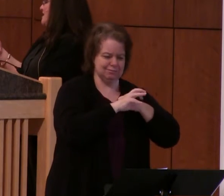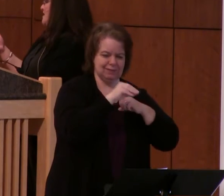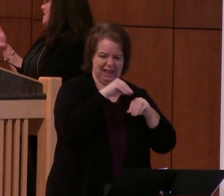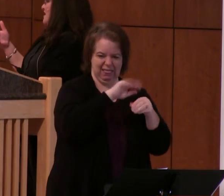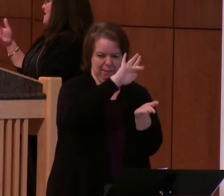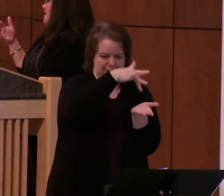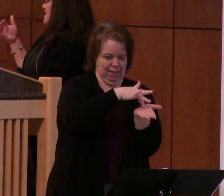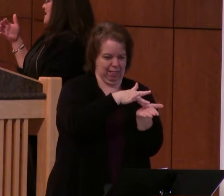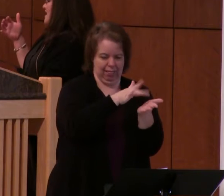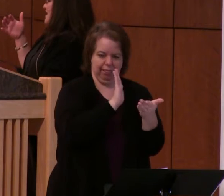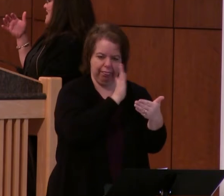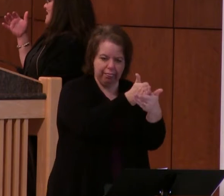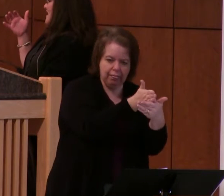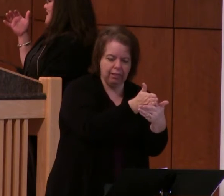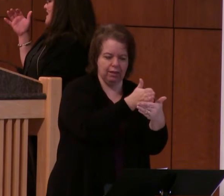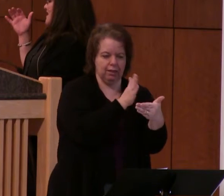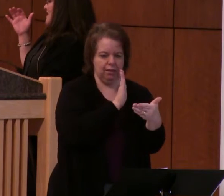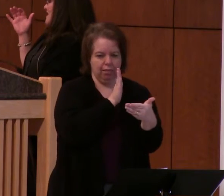discussion.